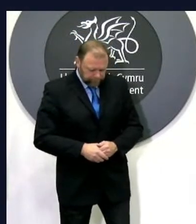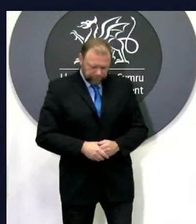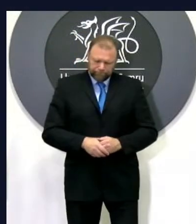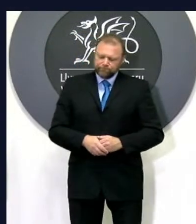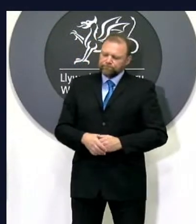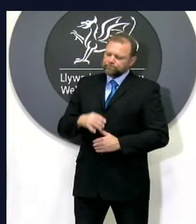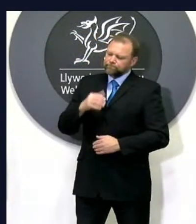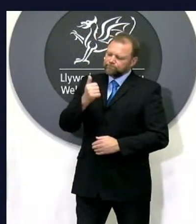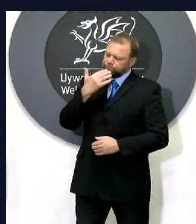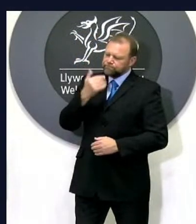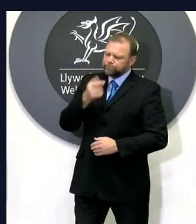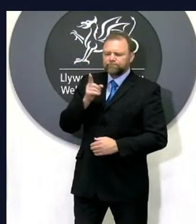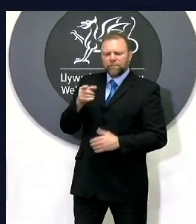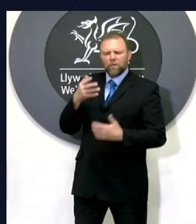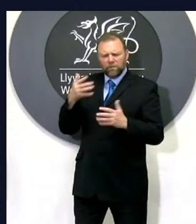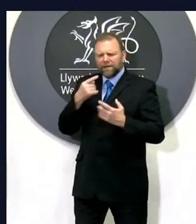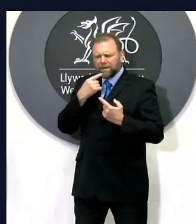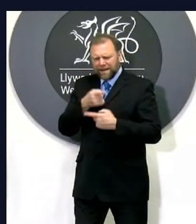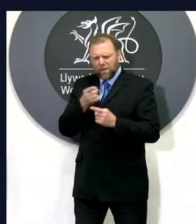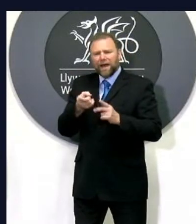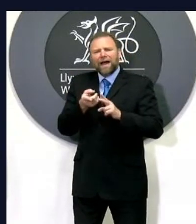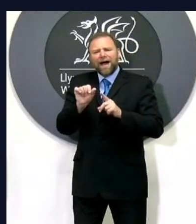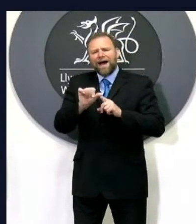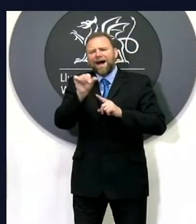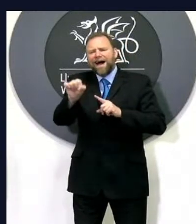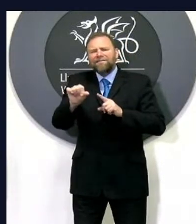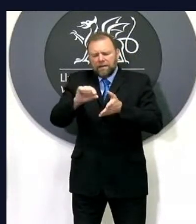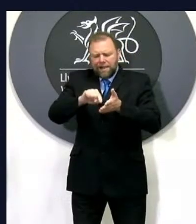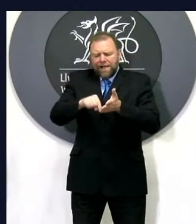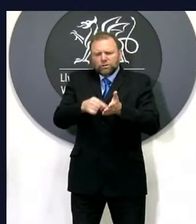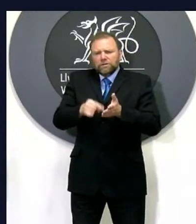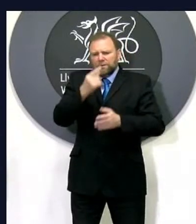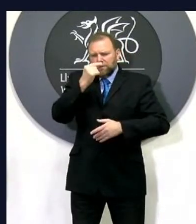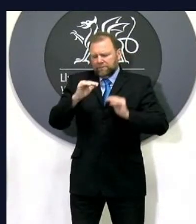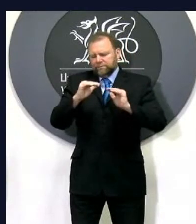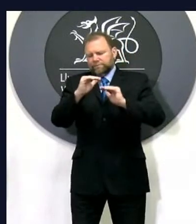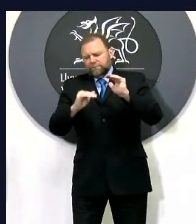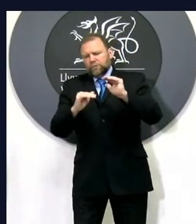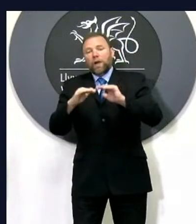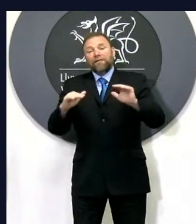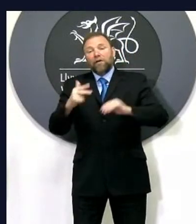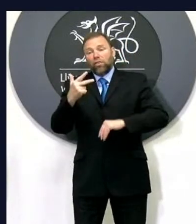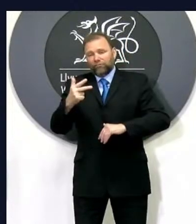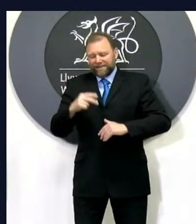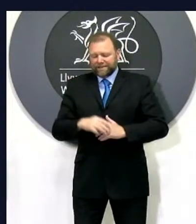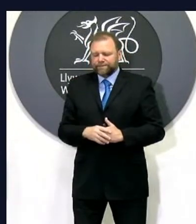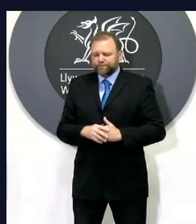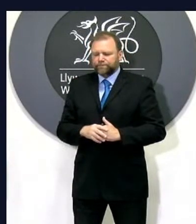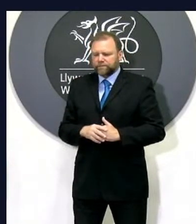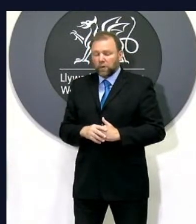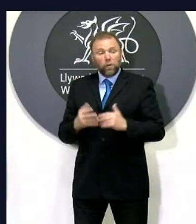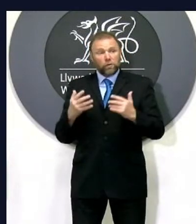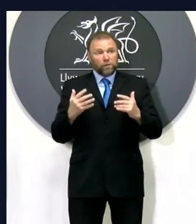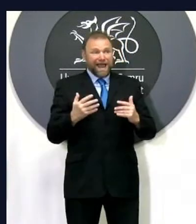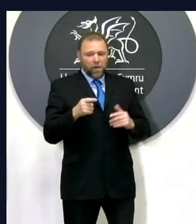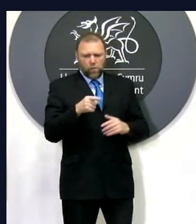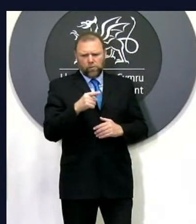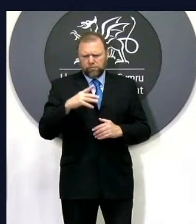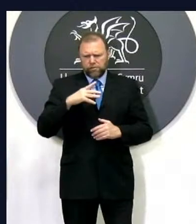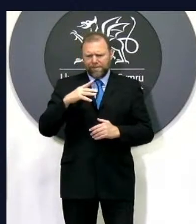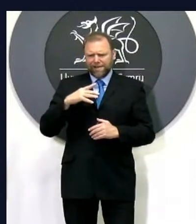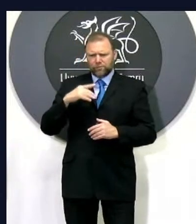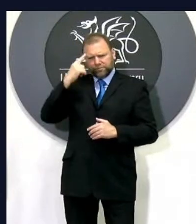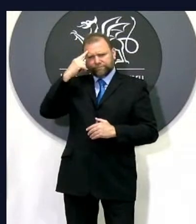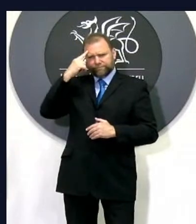still in power after the Senedd elections. Given that you are now willing to throw forward further than you have before,